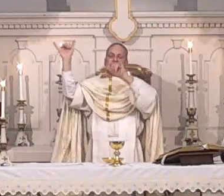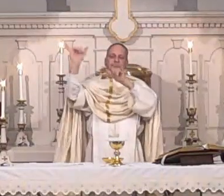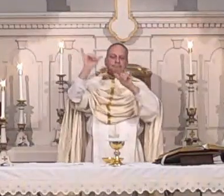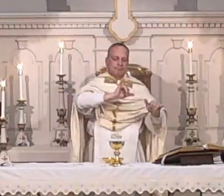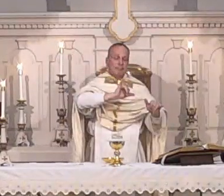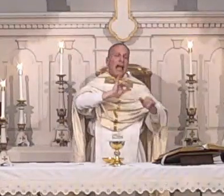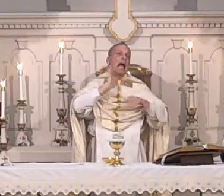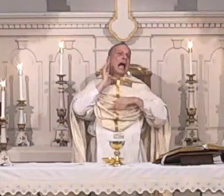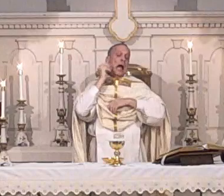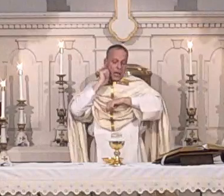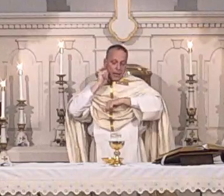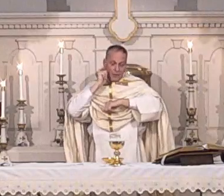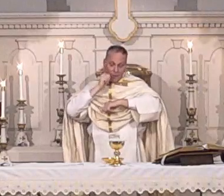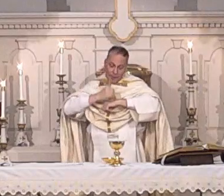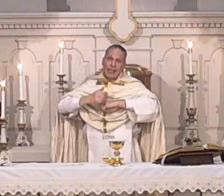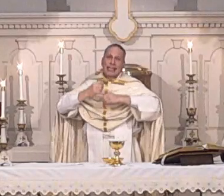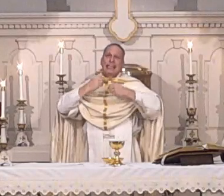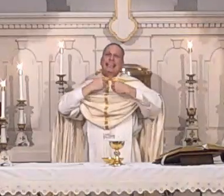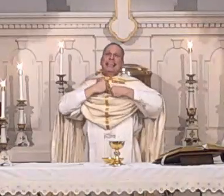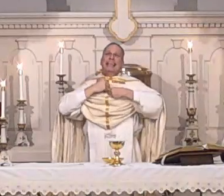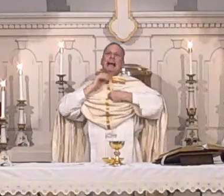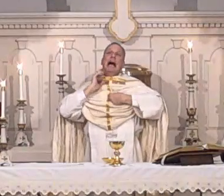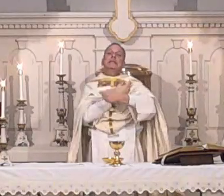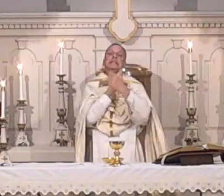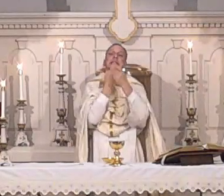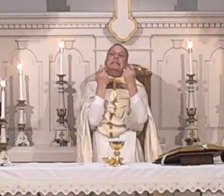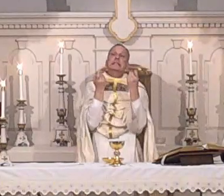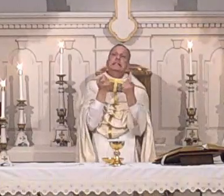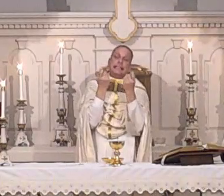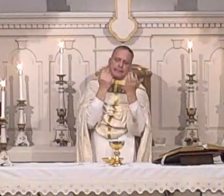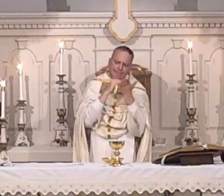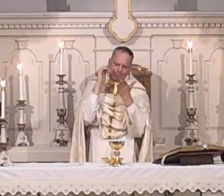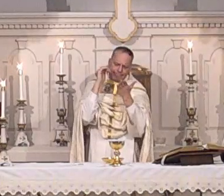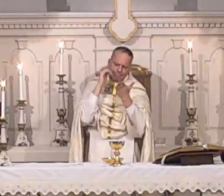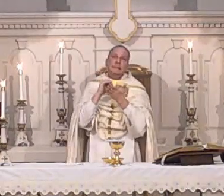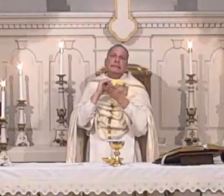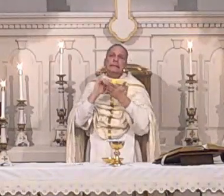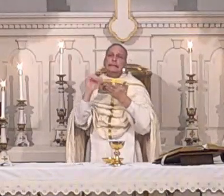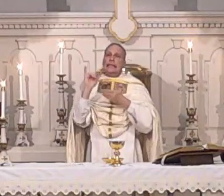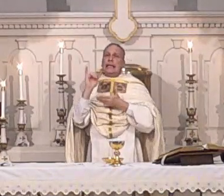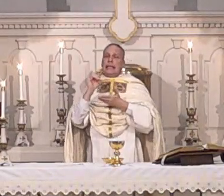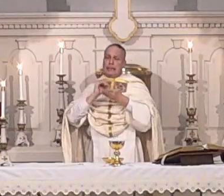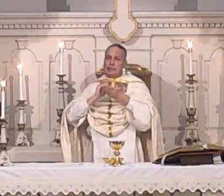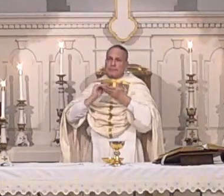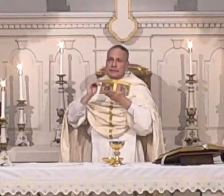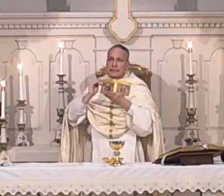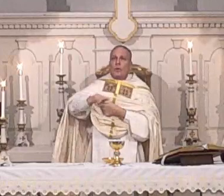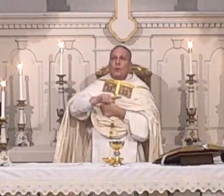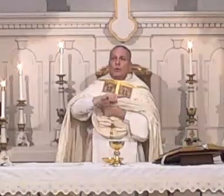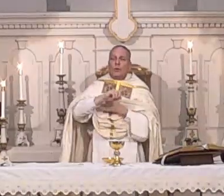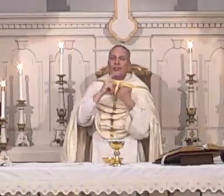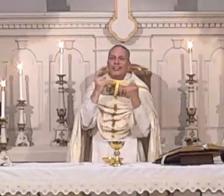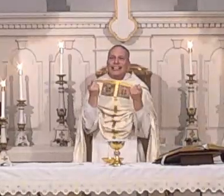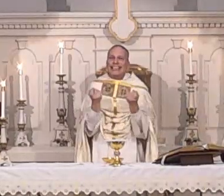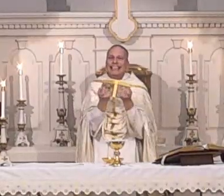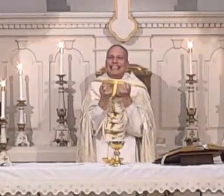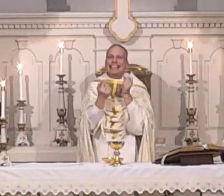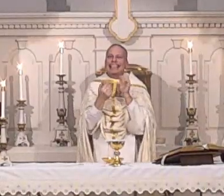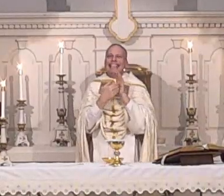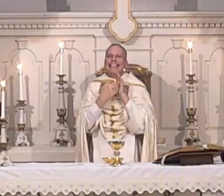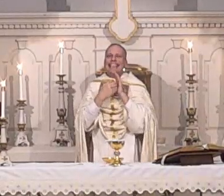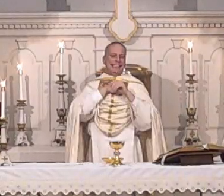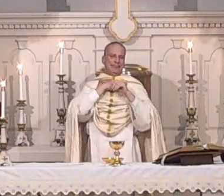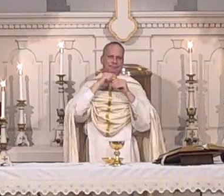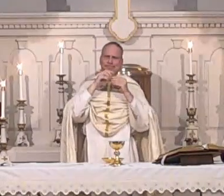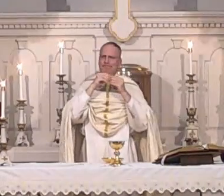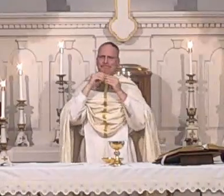us this day our daily bread, and forgive us our trespasses, as we forgive those who trespass against us.